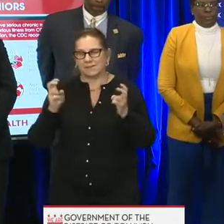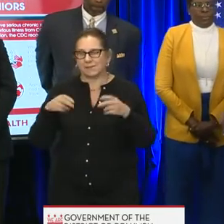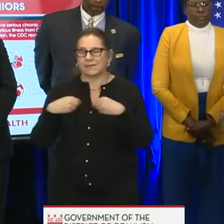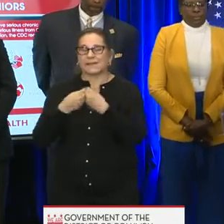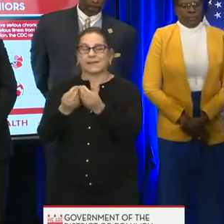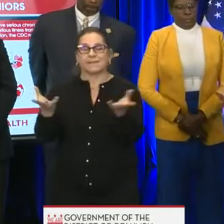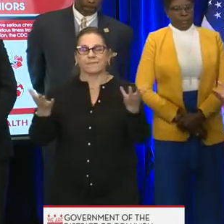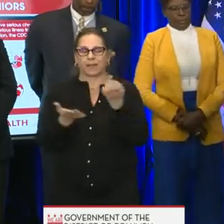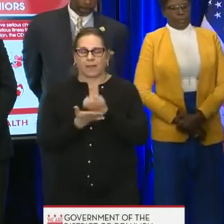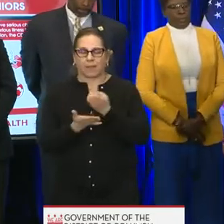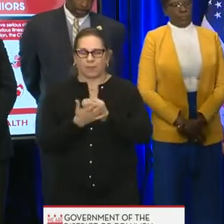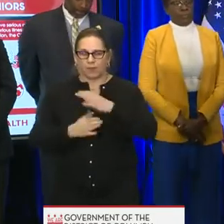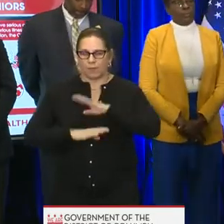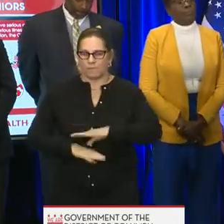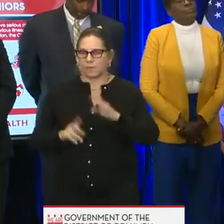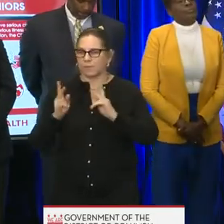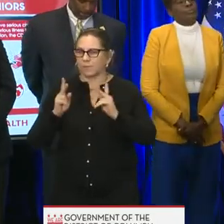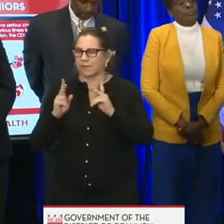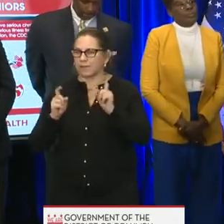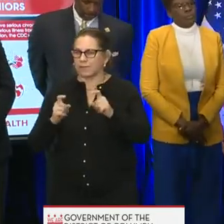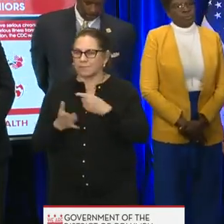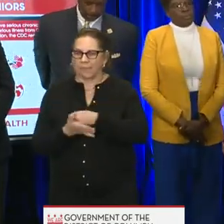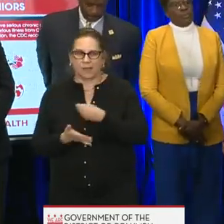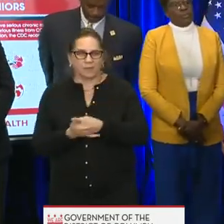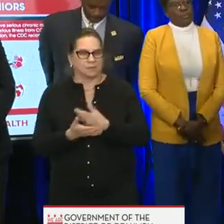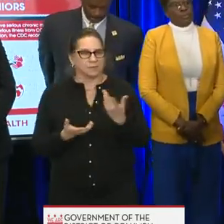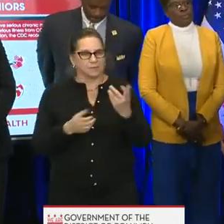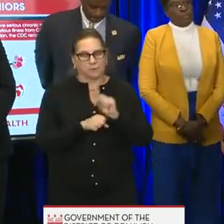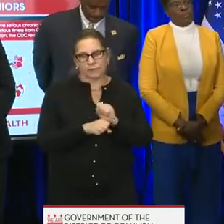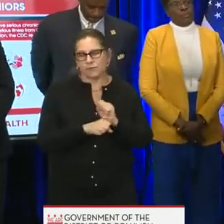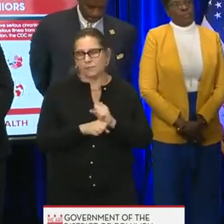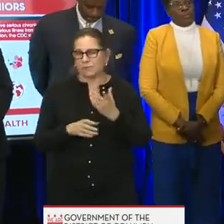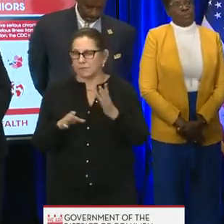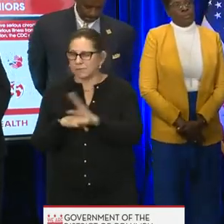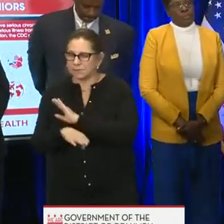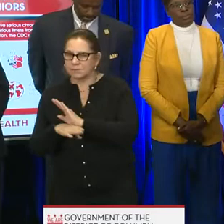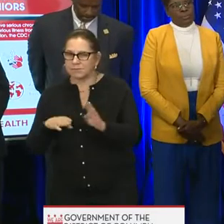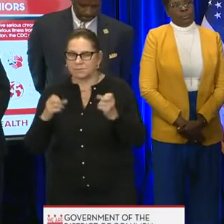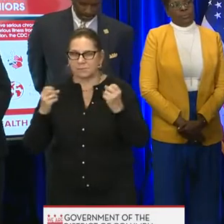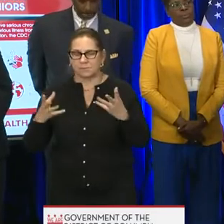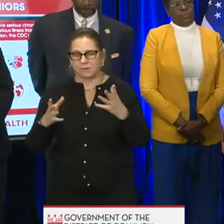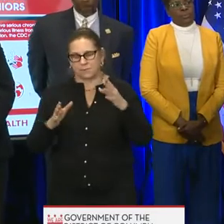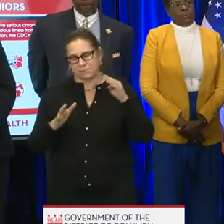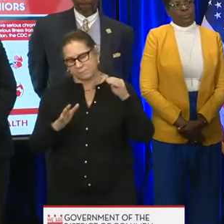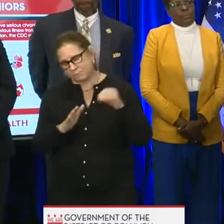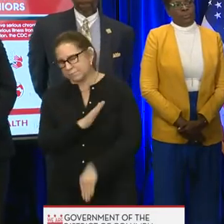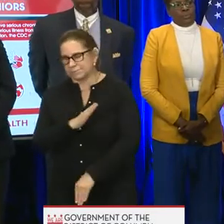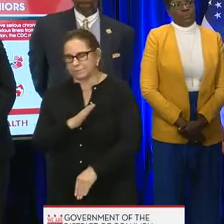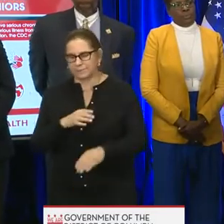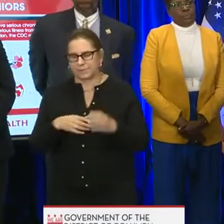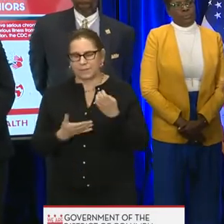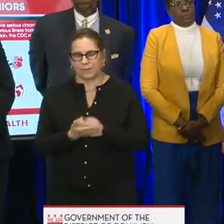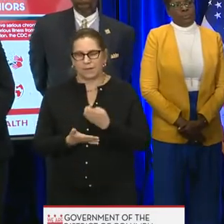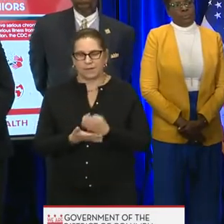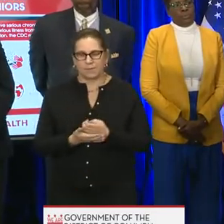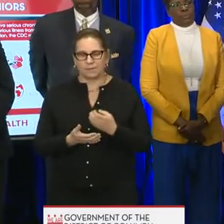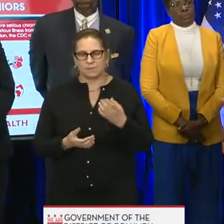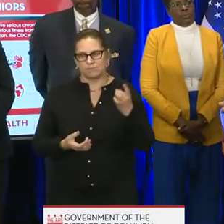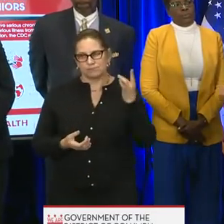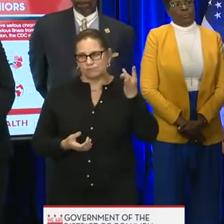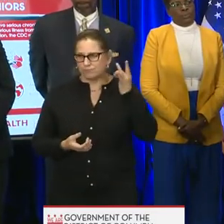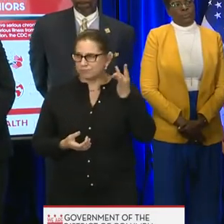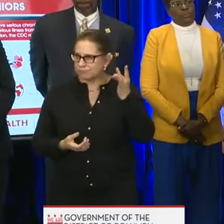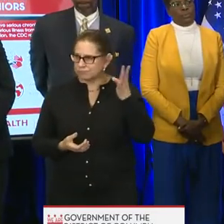going to happen with the economy, but we know that we're going to get a strain. We're basically stopping visitation and